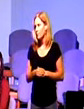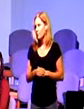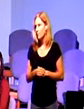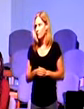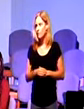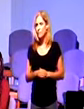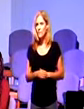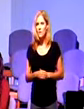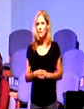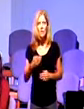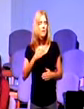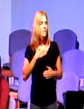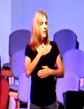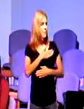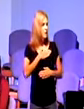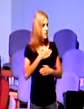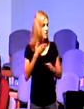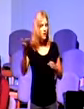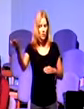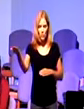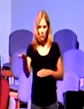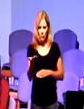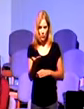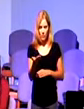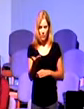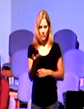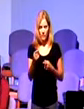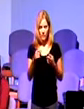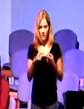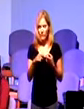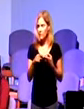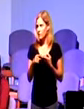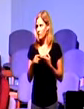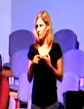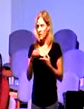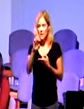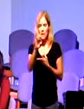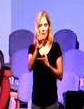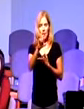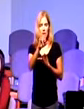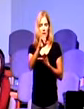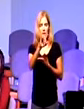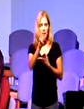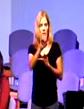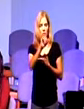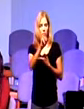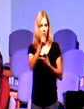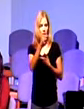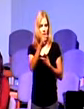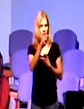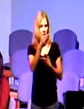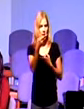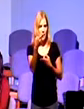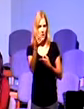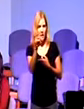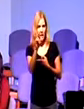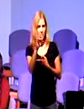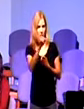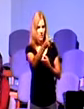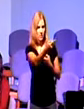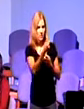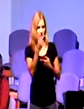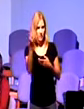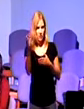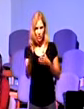So it's my pleasure to introduce this morning, first of all, Elizabeth Henry, who's come to share with us.